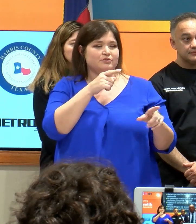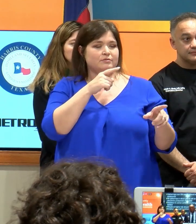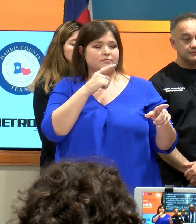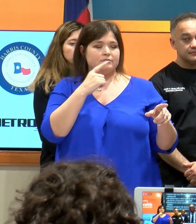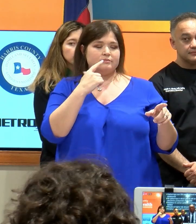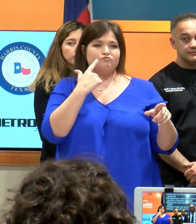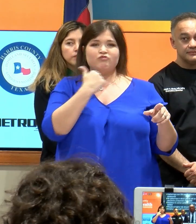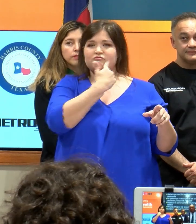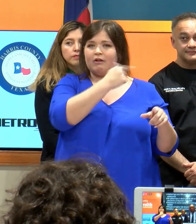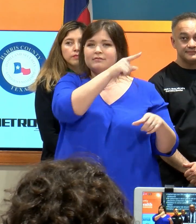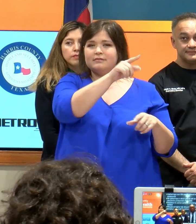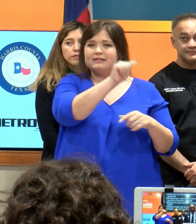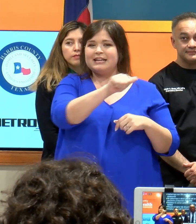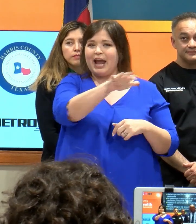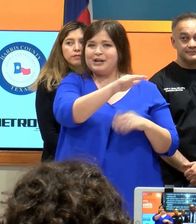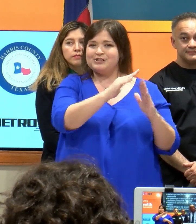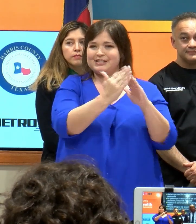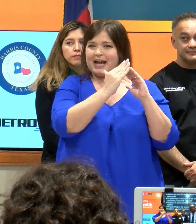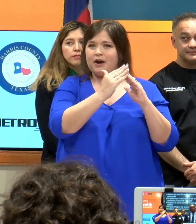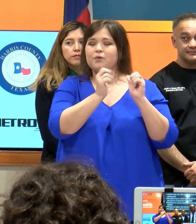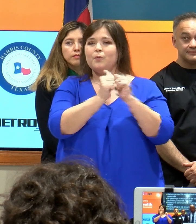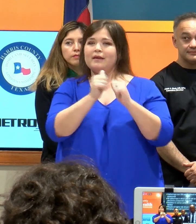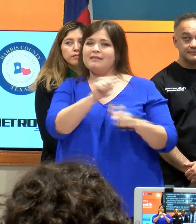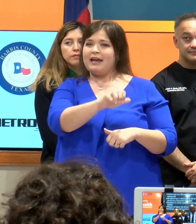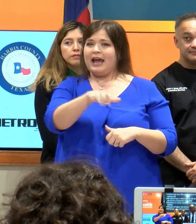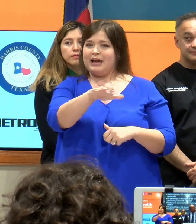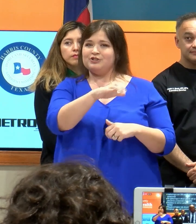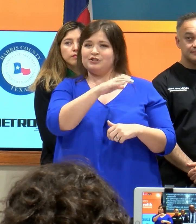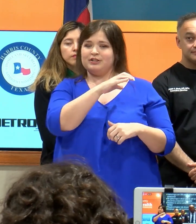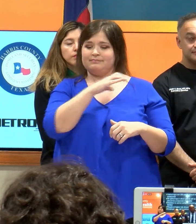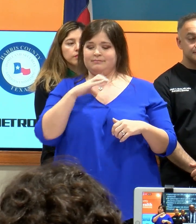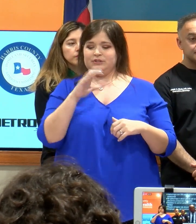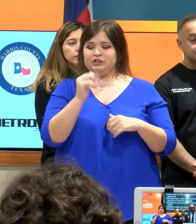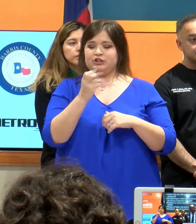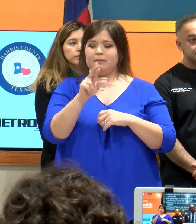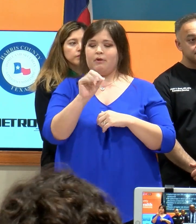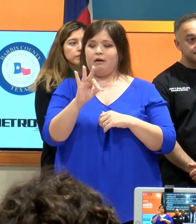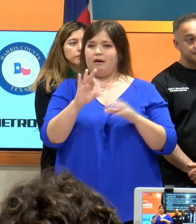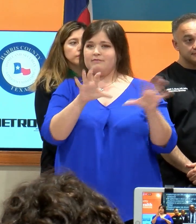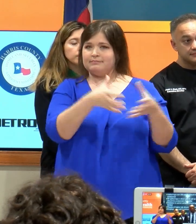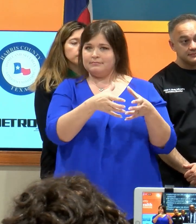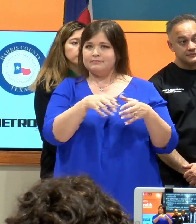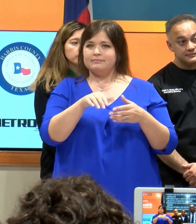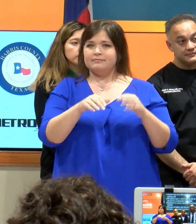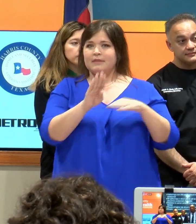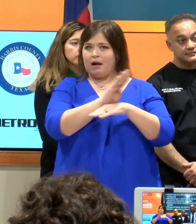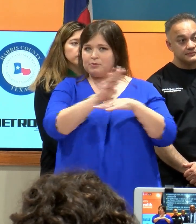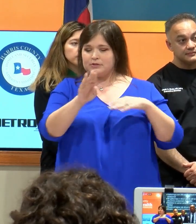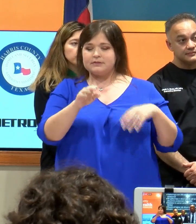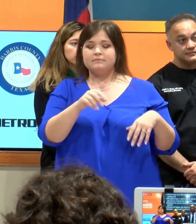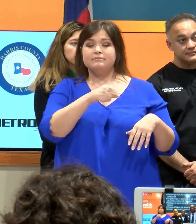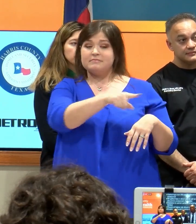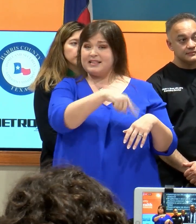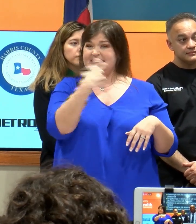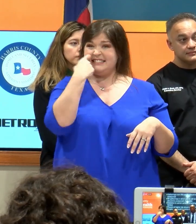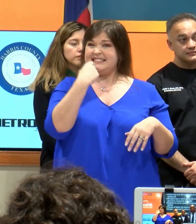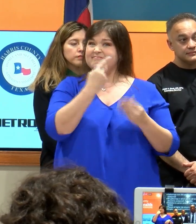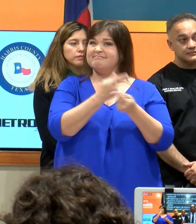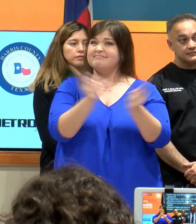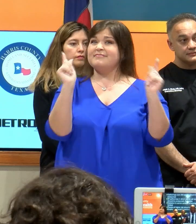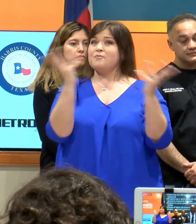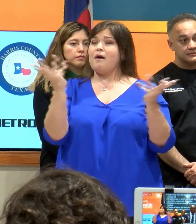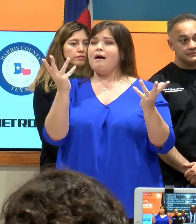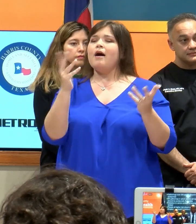Town with the Asia Chamber of Commerce, and they announced just today that they will be donating